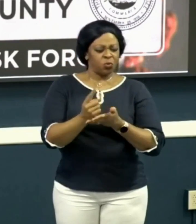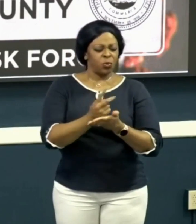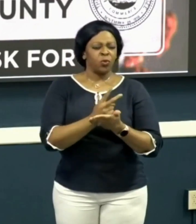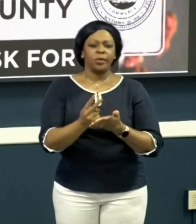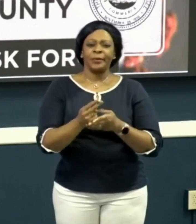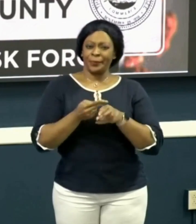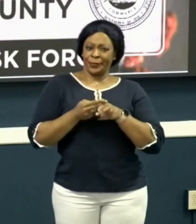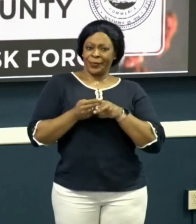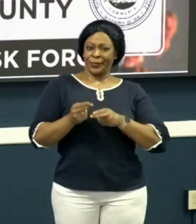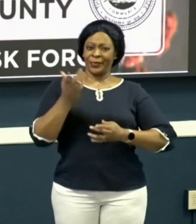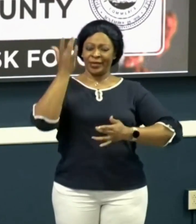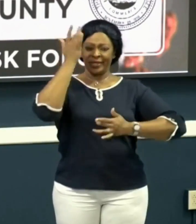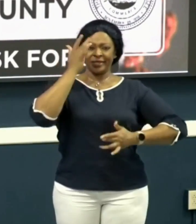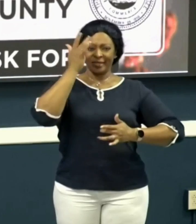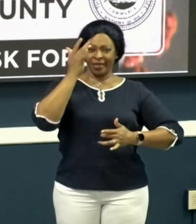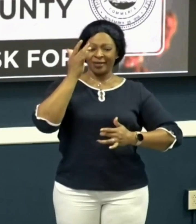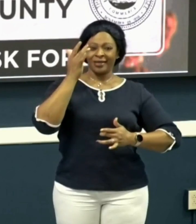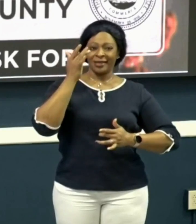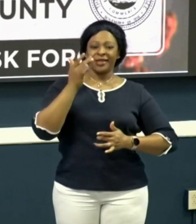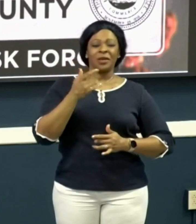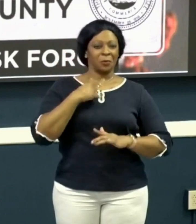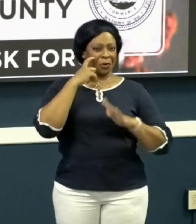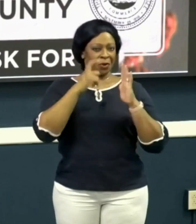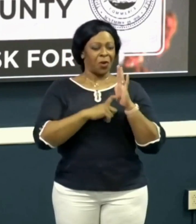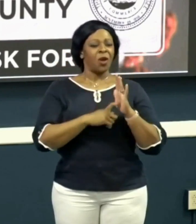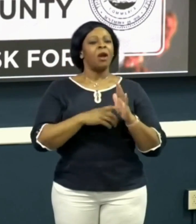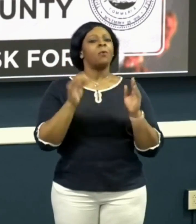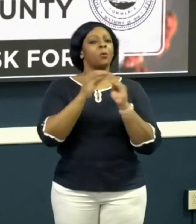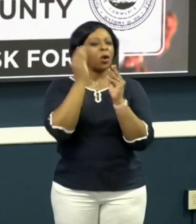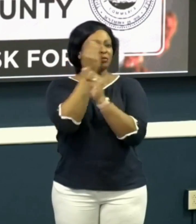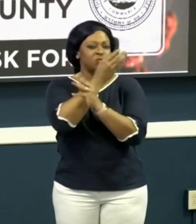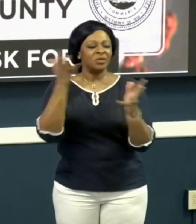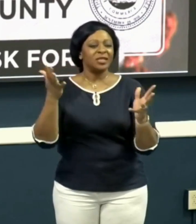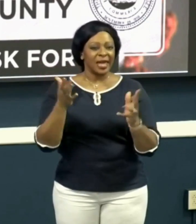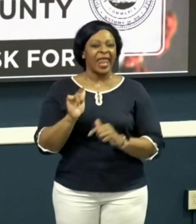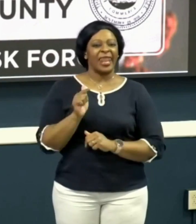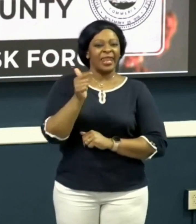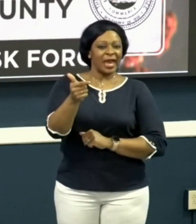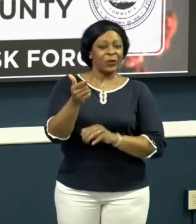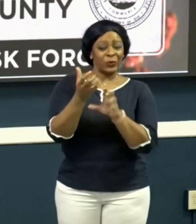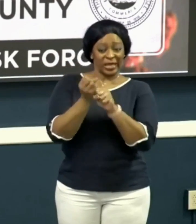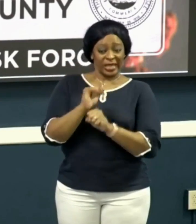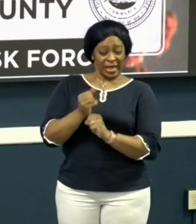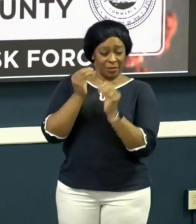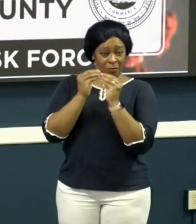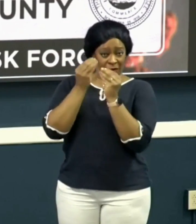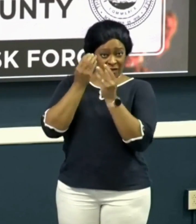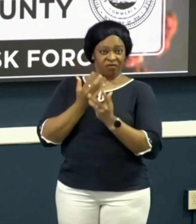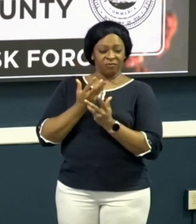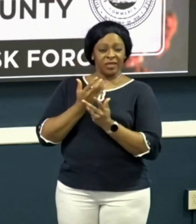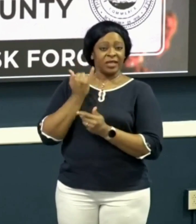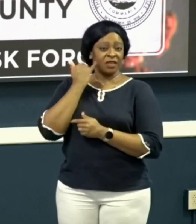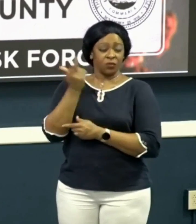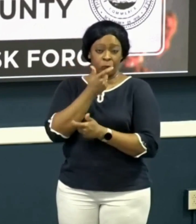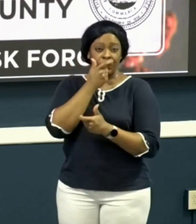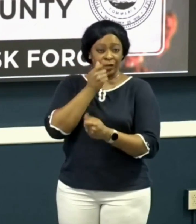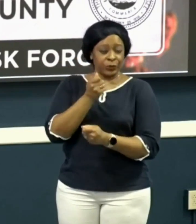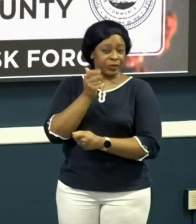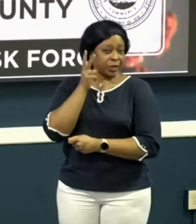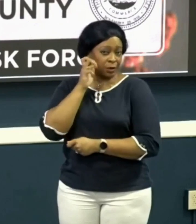to come with that. For the next briefing, we'll try to bring you a little bit more information on that if you all would be